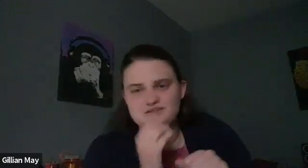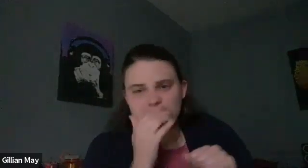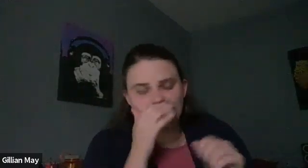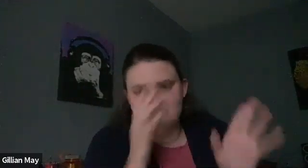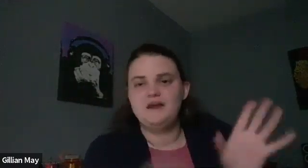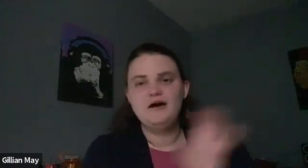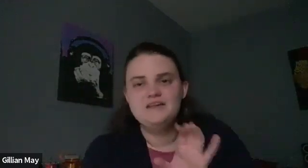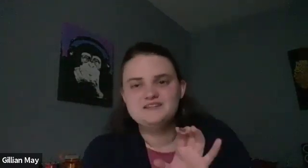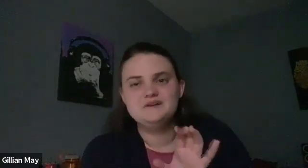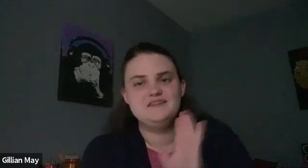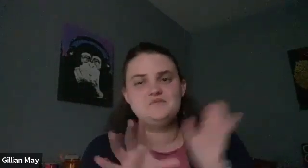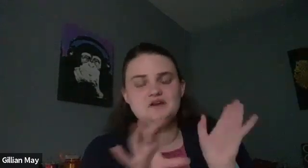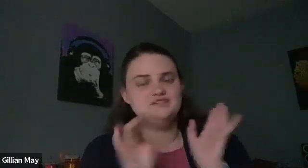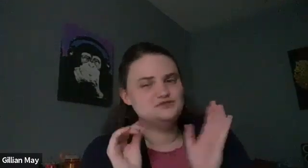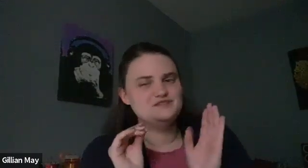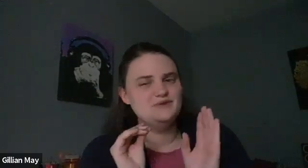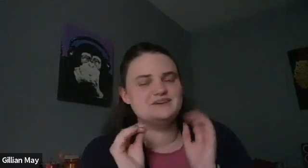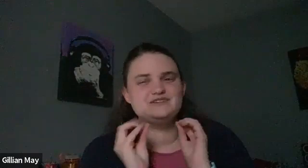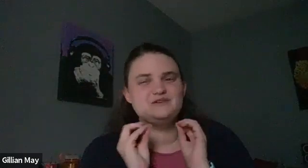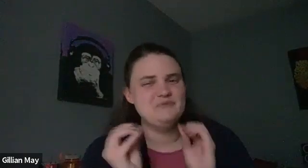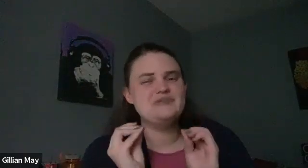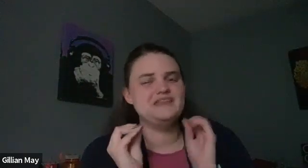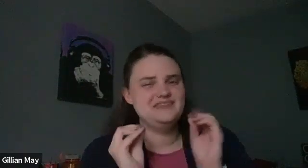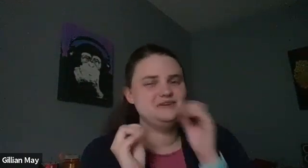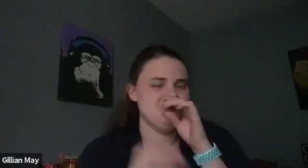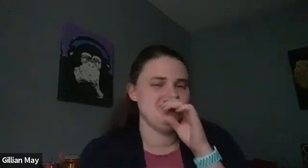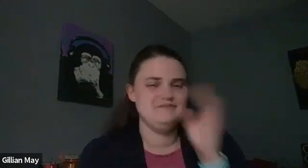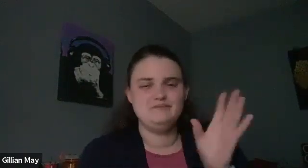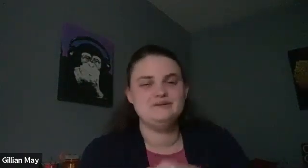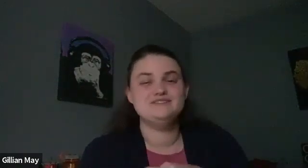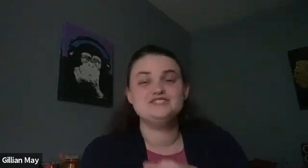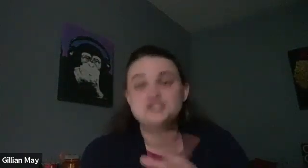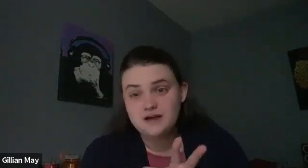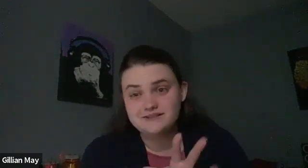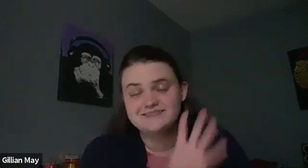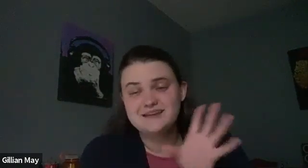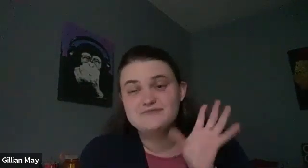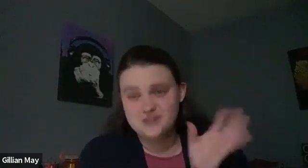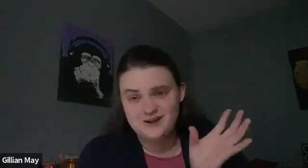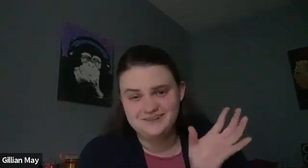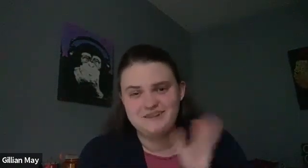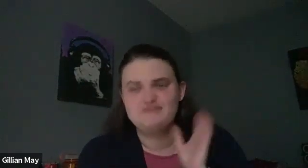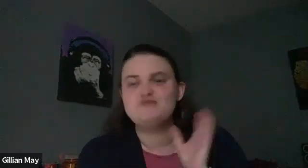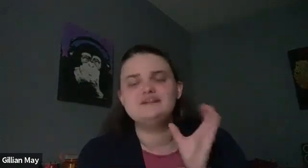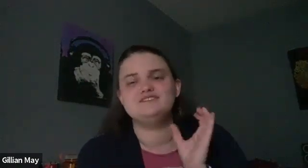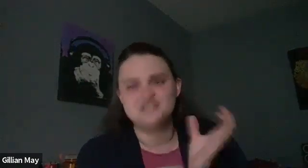it's, okay, I'll add this one and then we're going to do some more because there are more that I think are good, important. Chocolate, the sign for chocolate. I think we'll end on